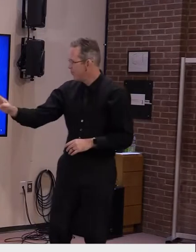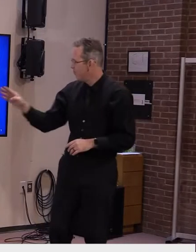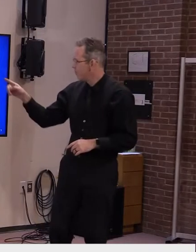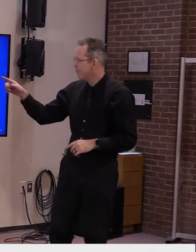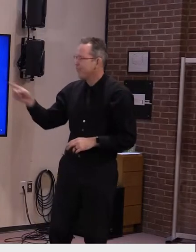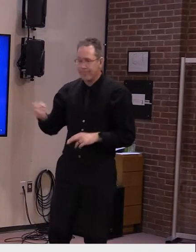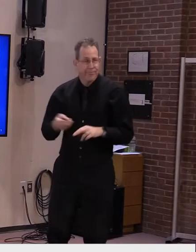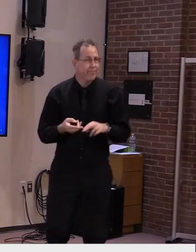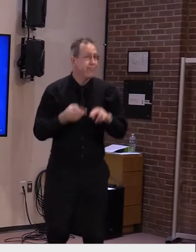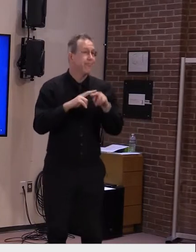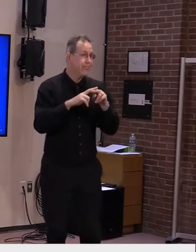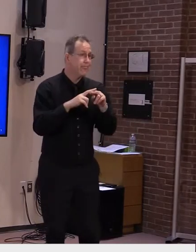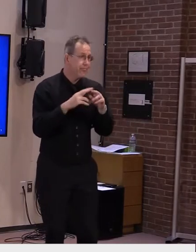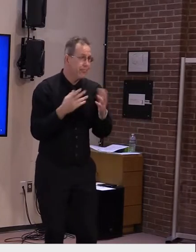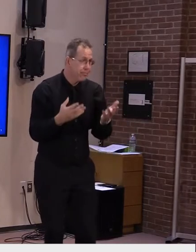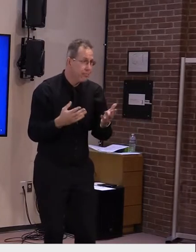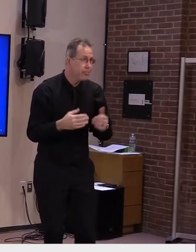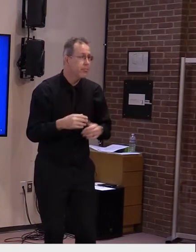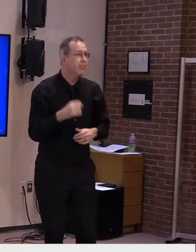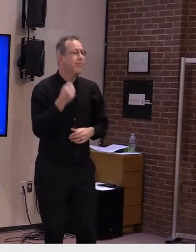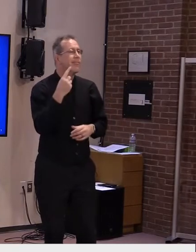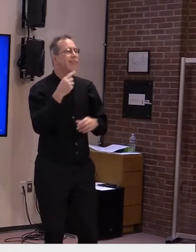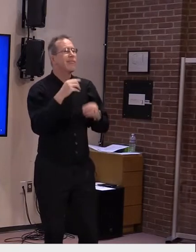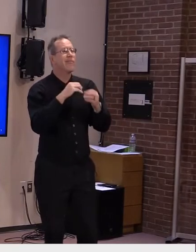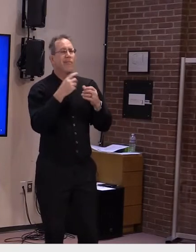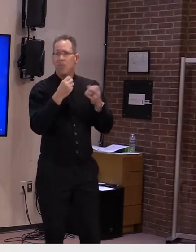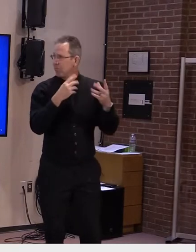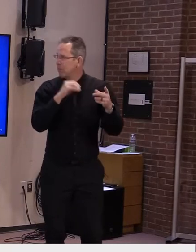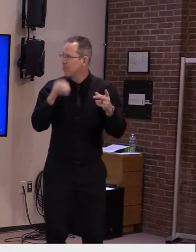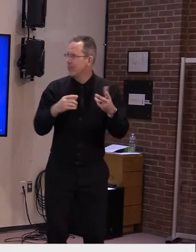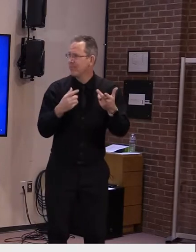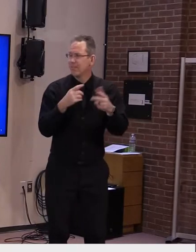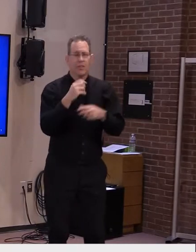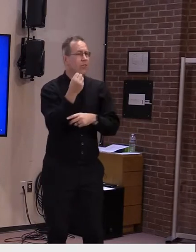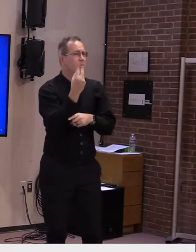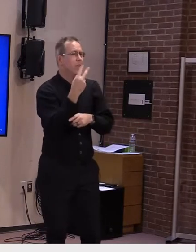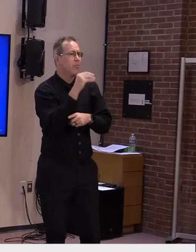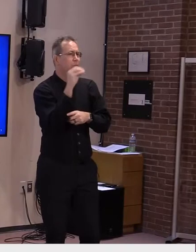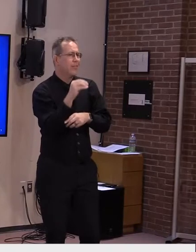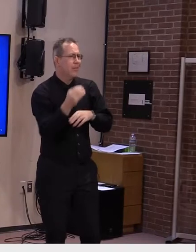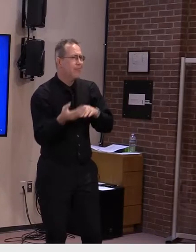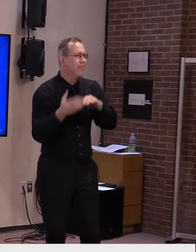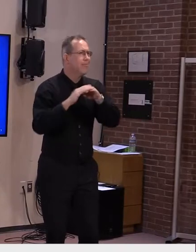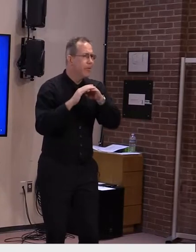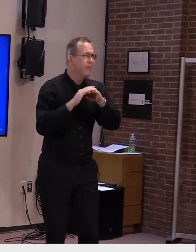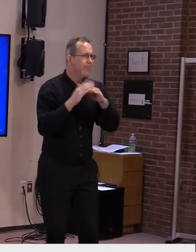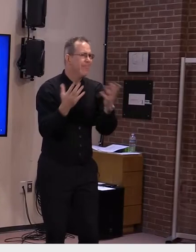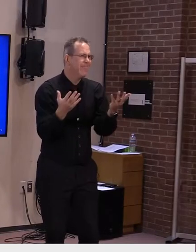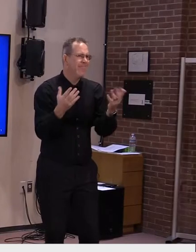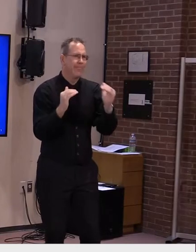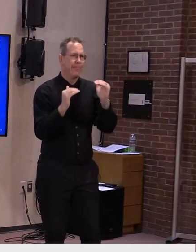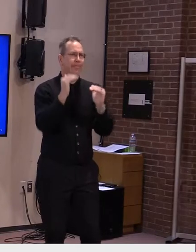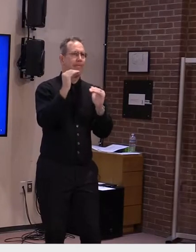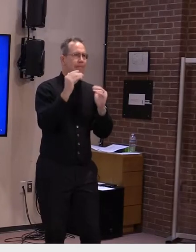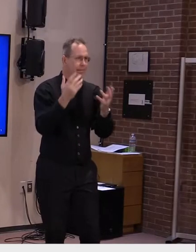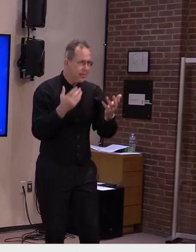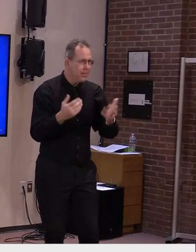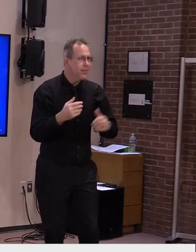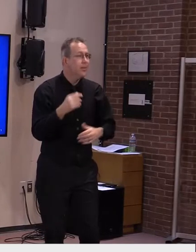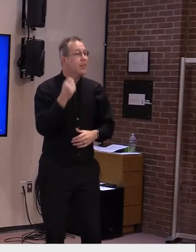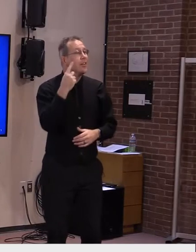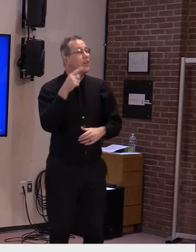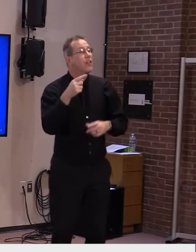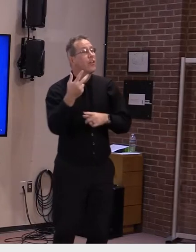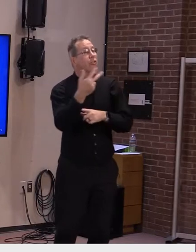the board are up about 12% over the last 7 days. You'll see that still that 71% of those are of individuals not